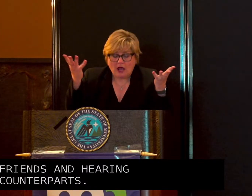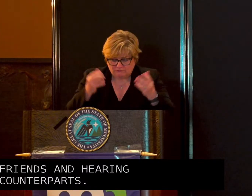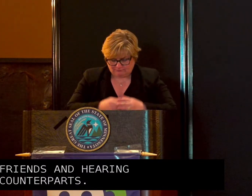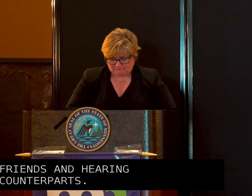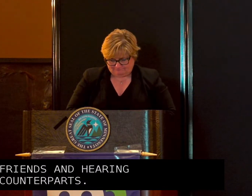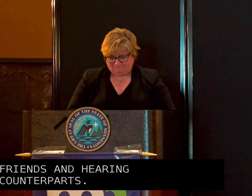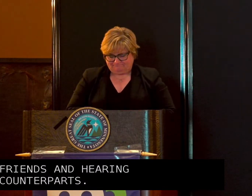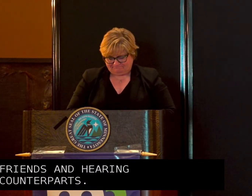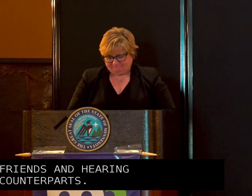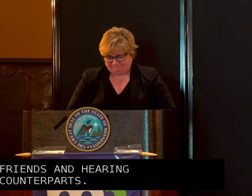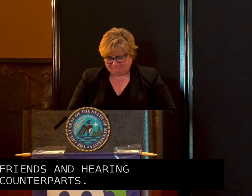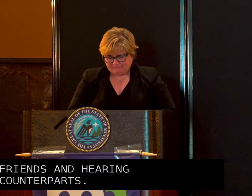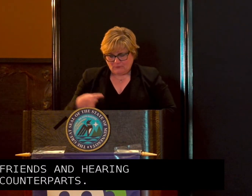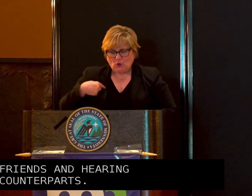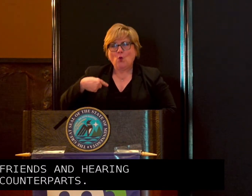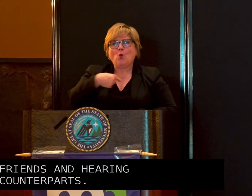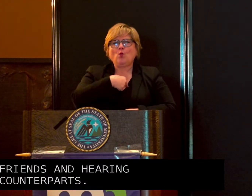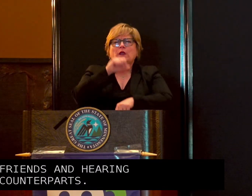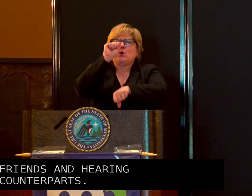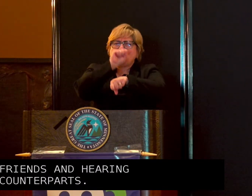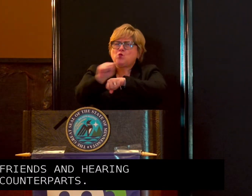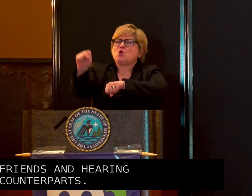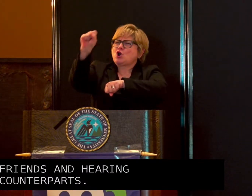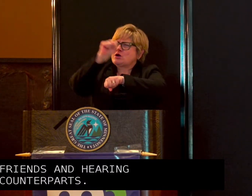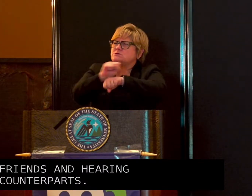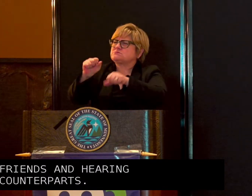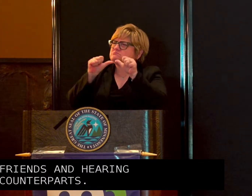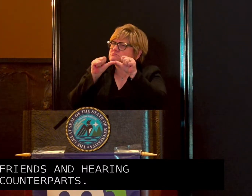Our mission remains,